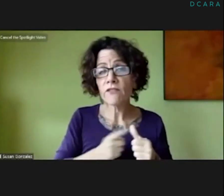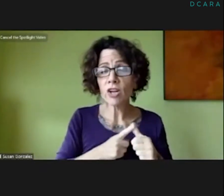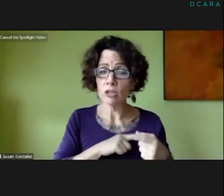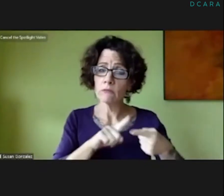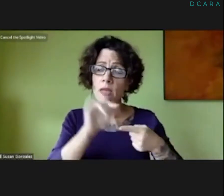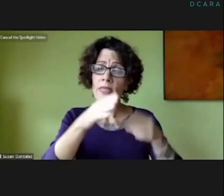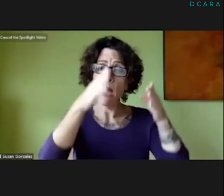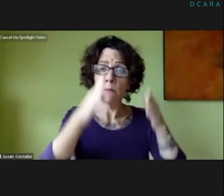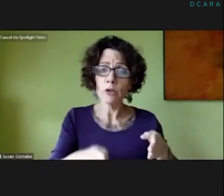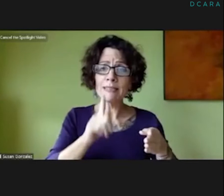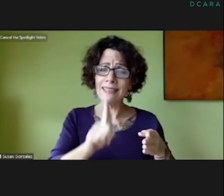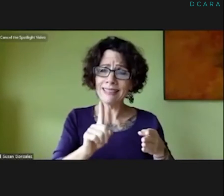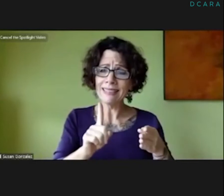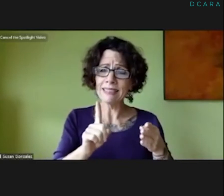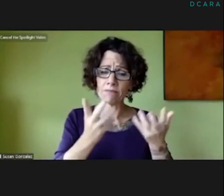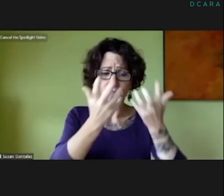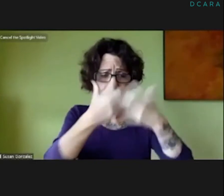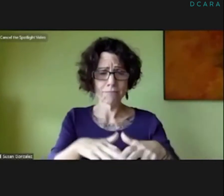consider these 6 elements.